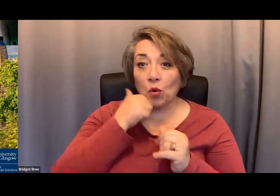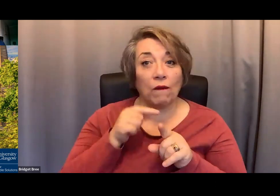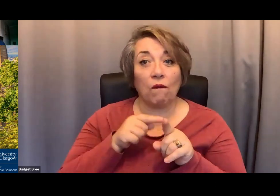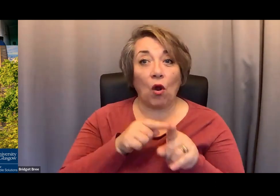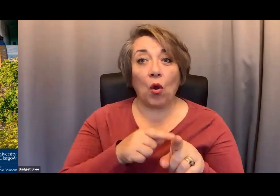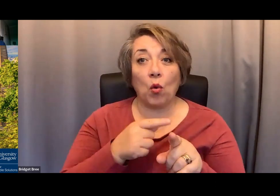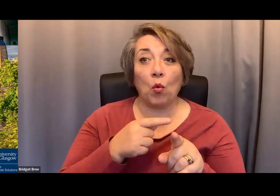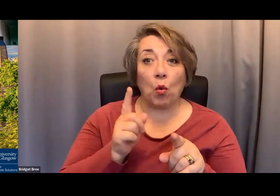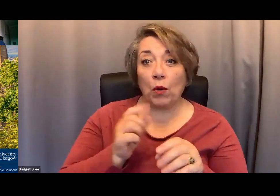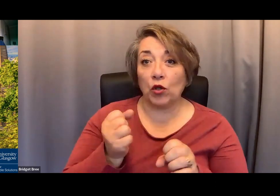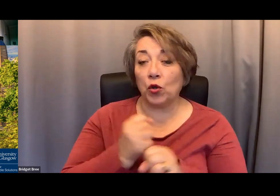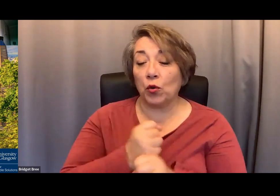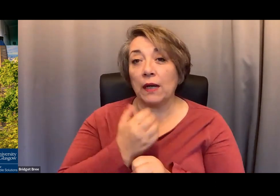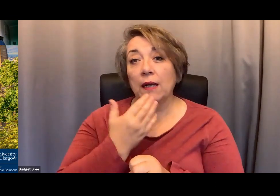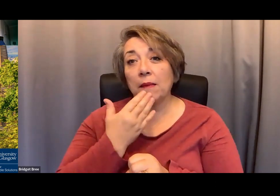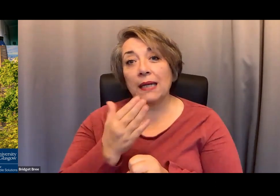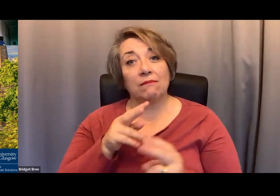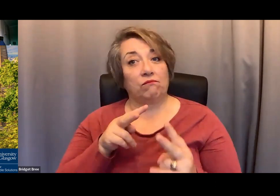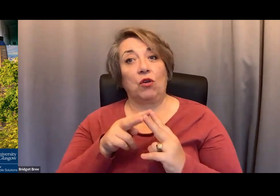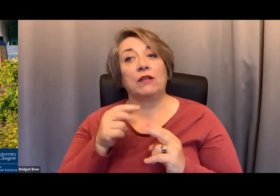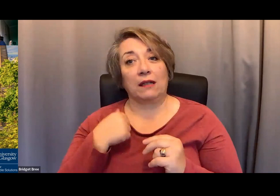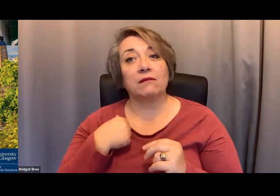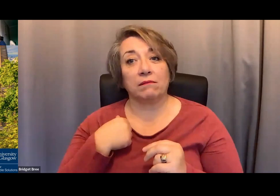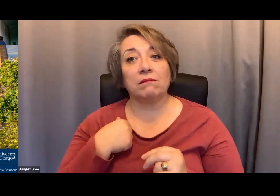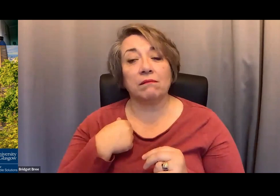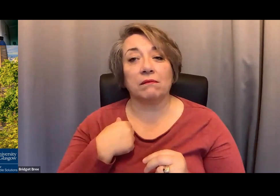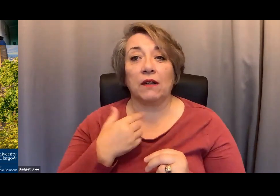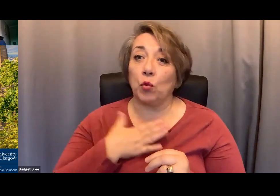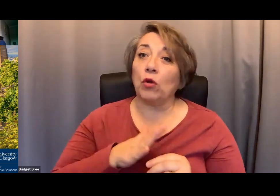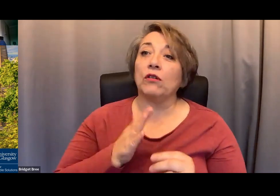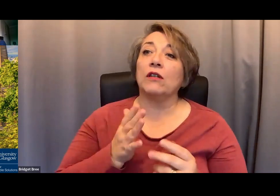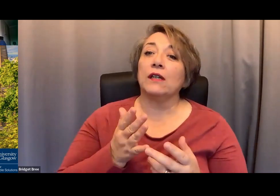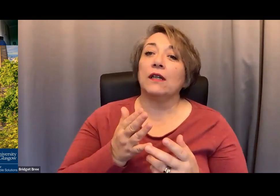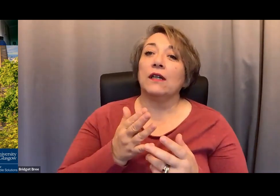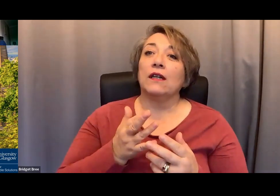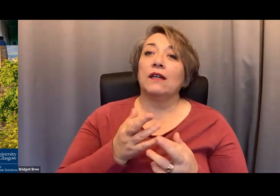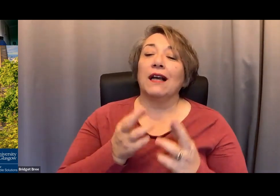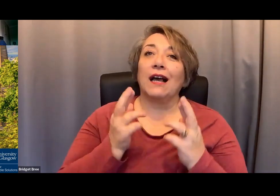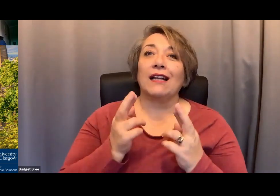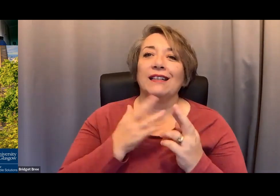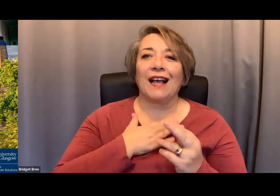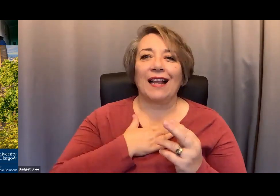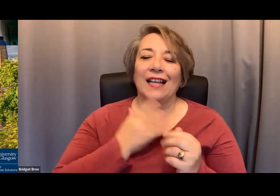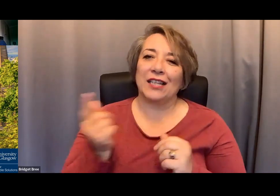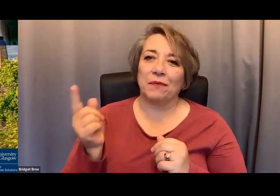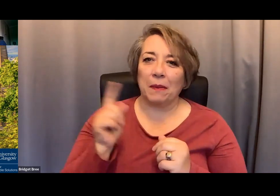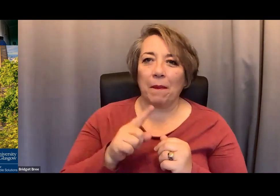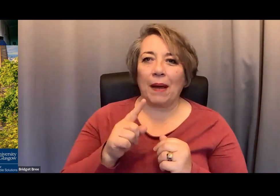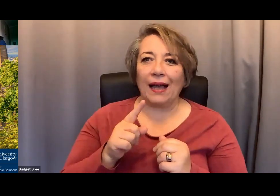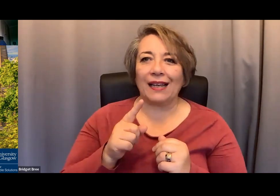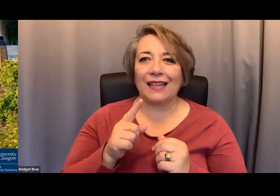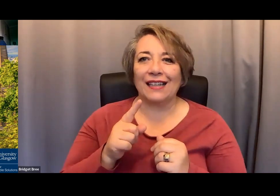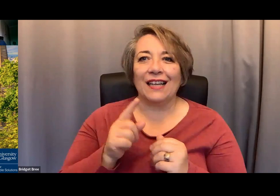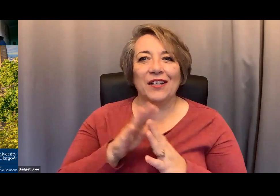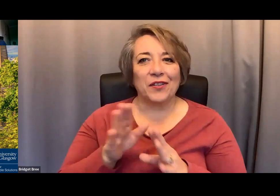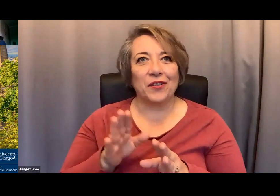journey, and please do get in touch if you wish. And I hope to be back on one of these calls soon to hear how everybody else is